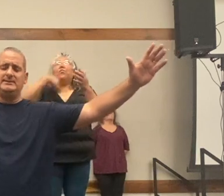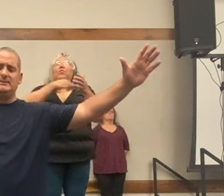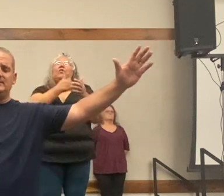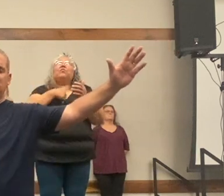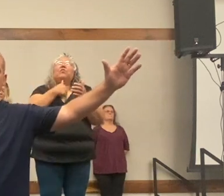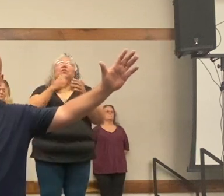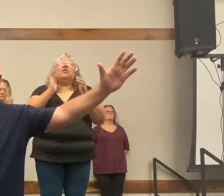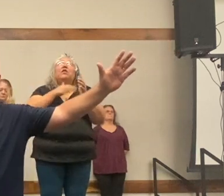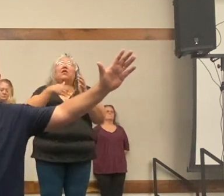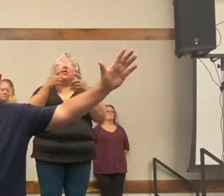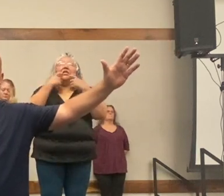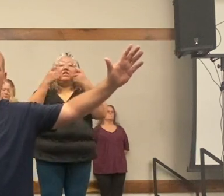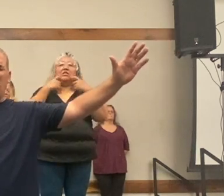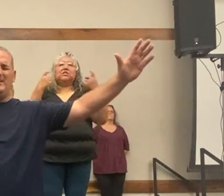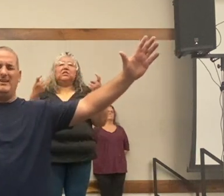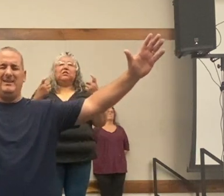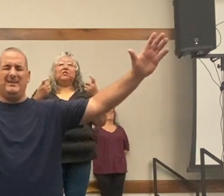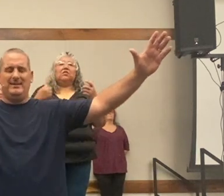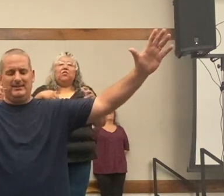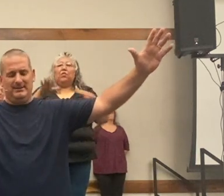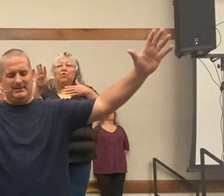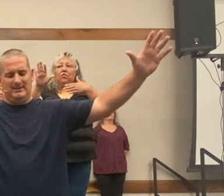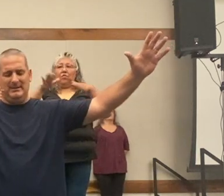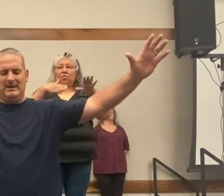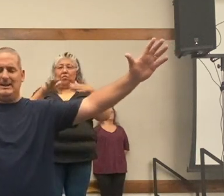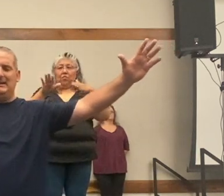our sins and walk